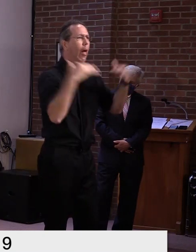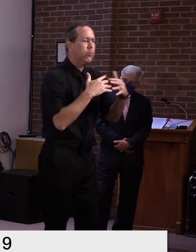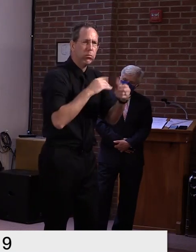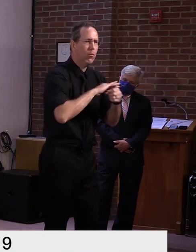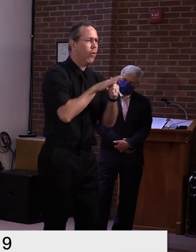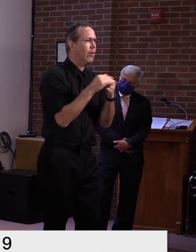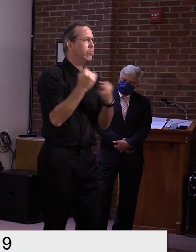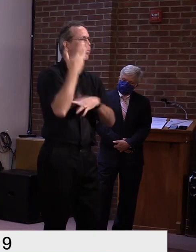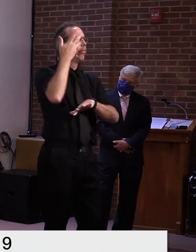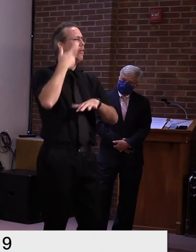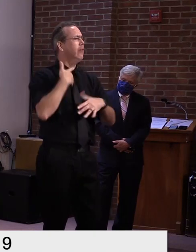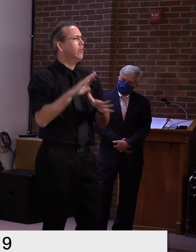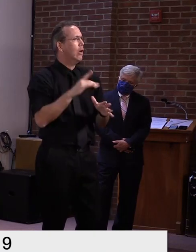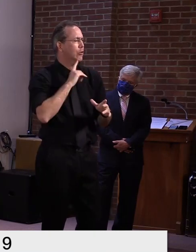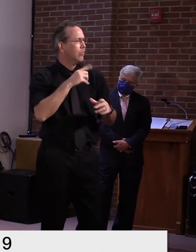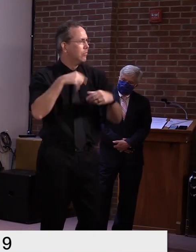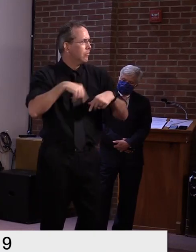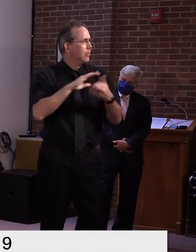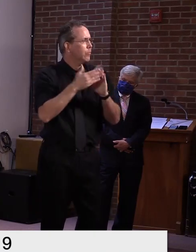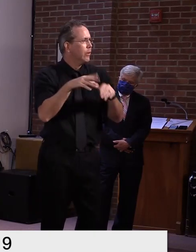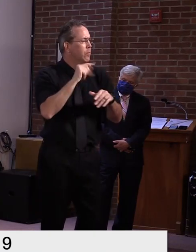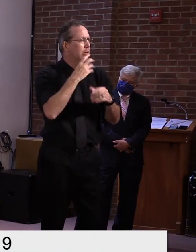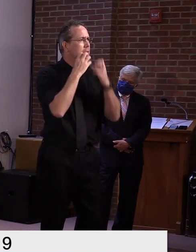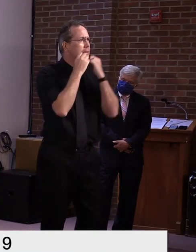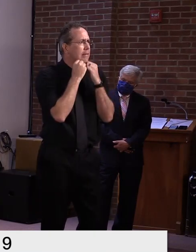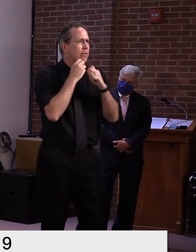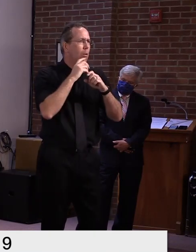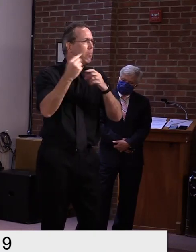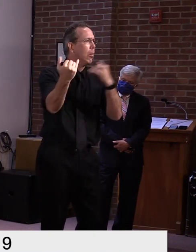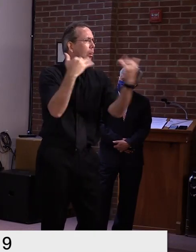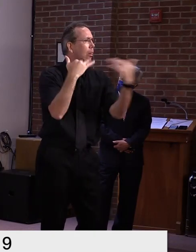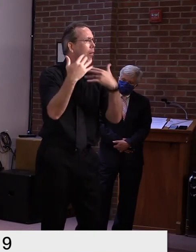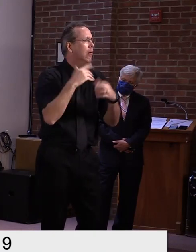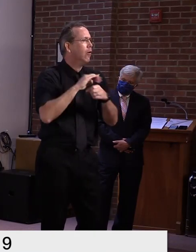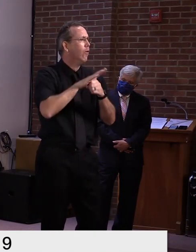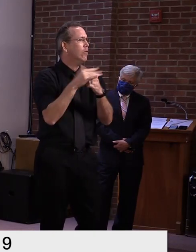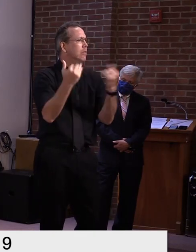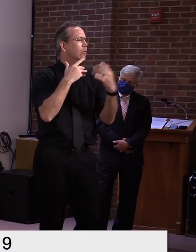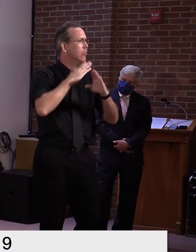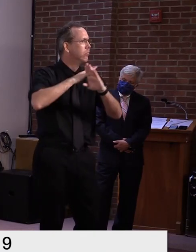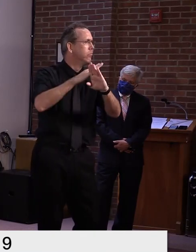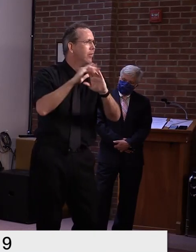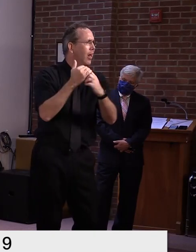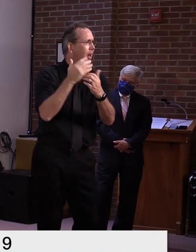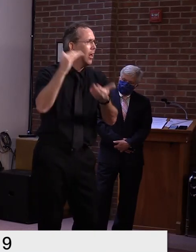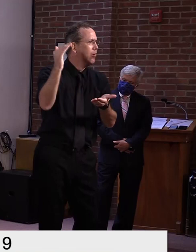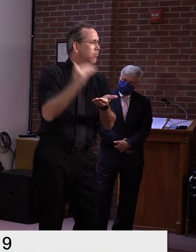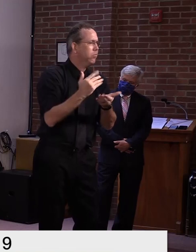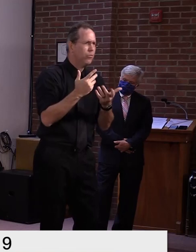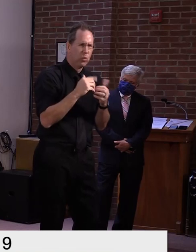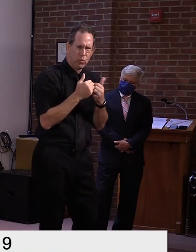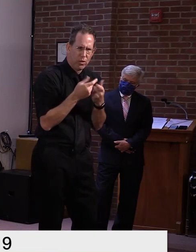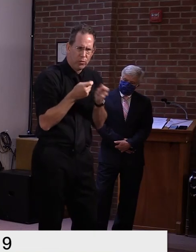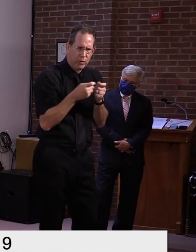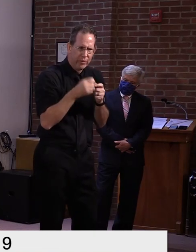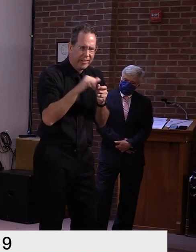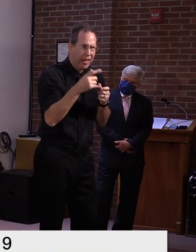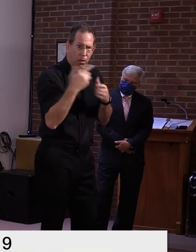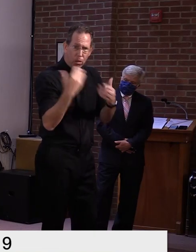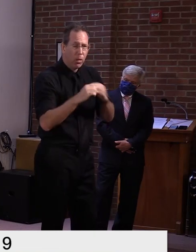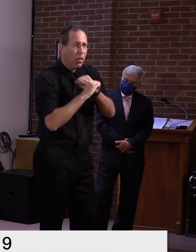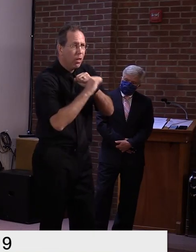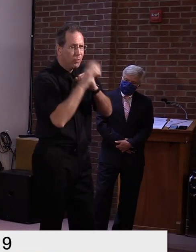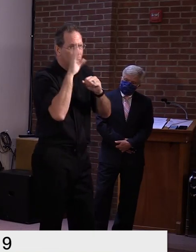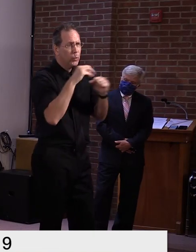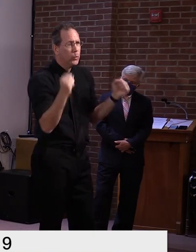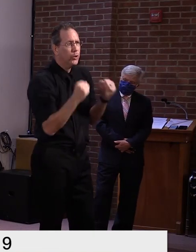If a vaccine was produced, we wanted to make sure that we are ready to accept more people into the state. It's